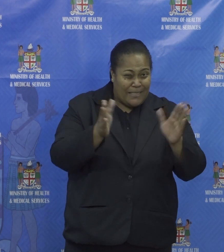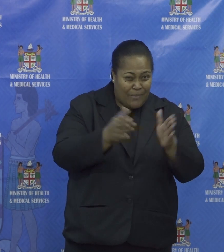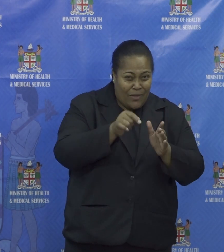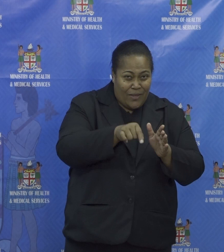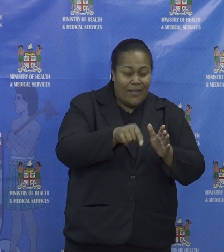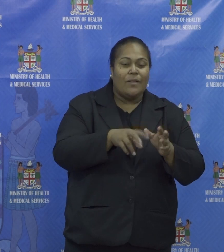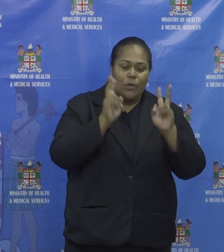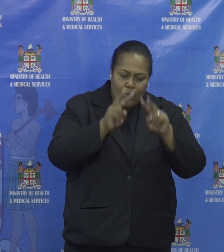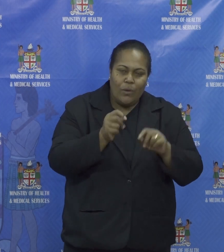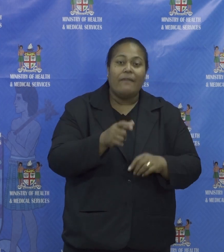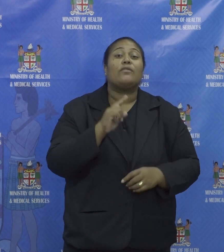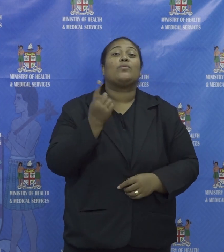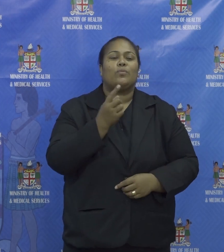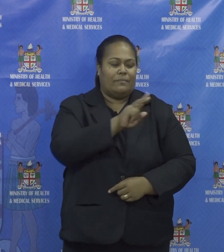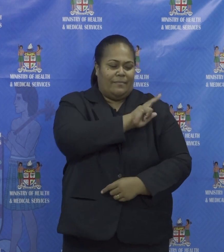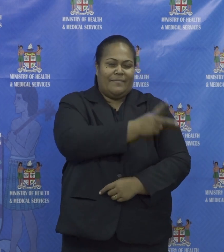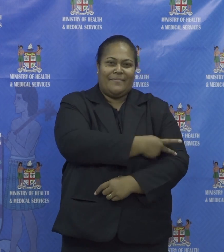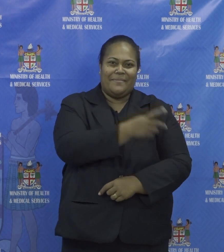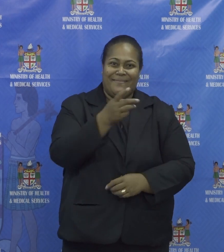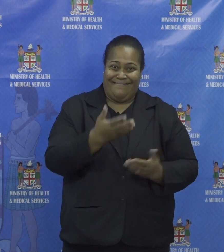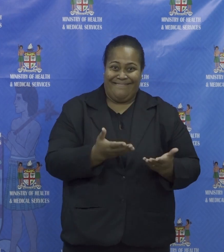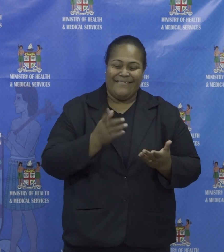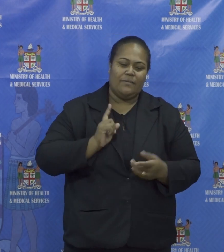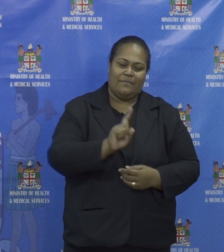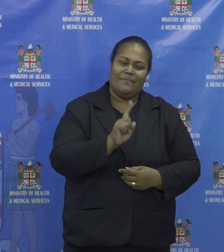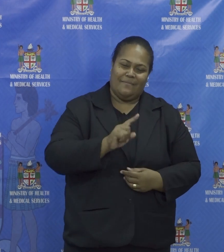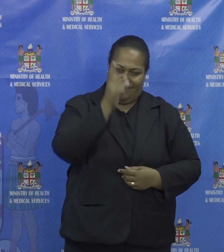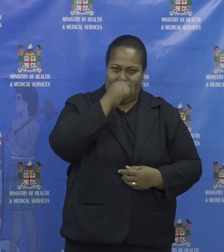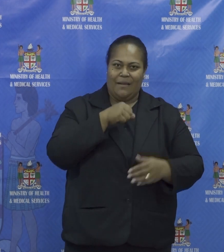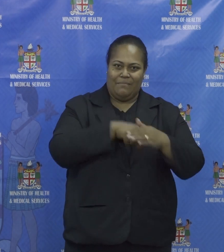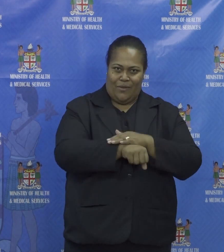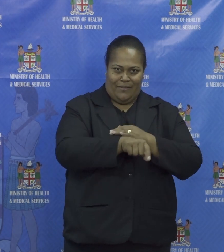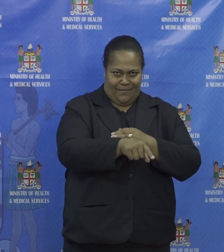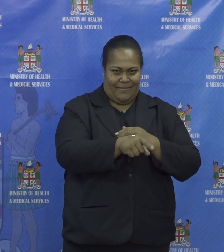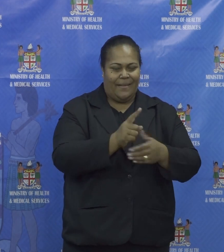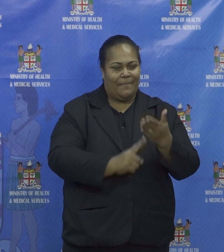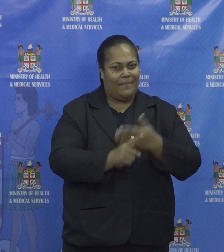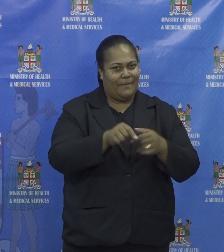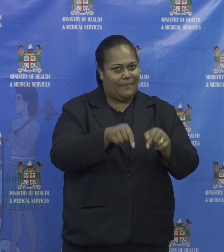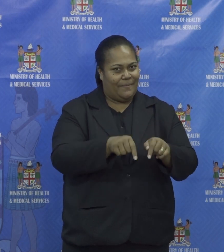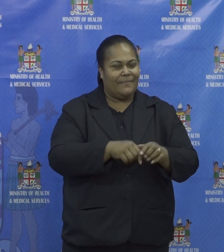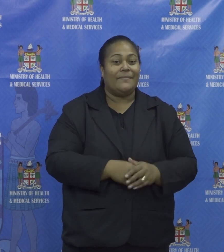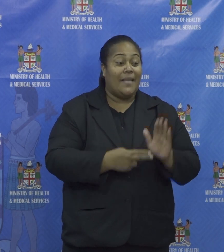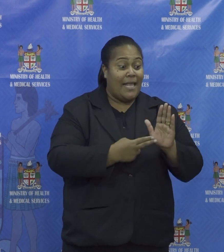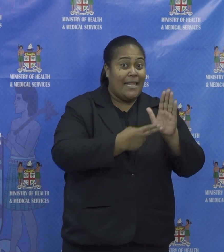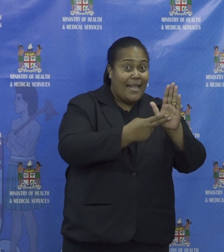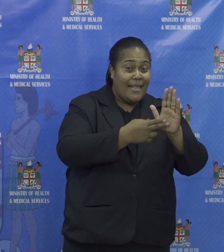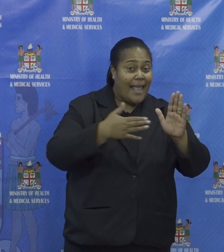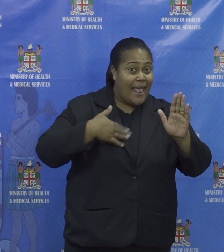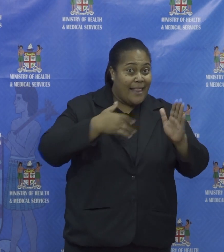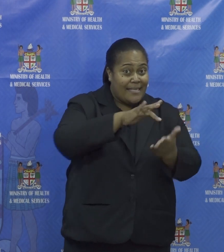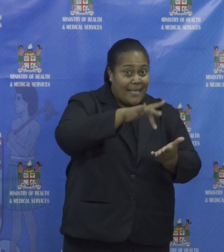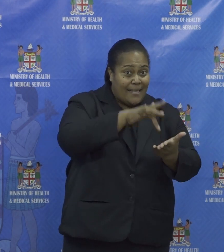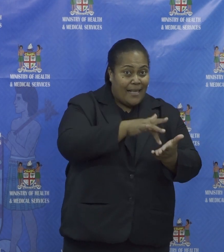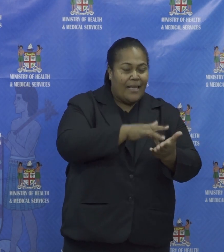their assessment as well as delivery as necessary. The Nadi Health Center will continue as